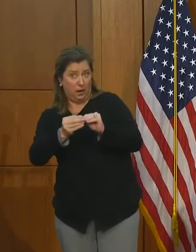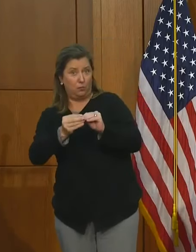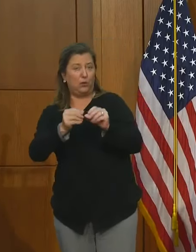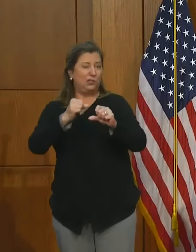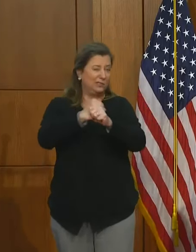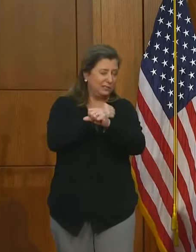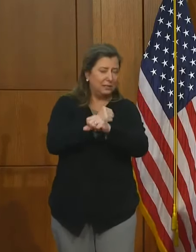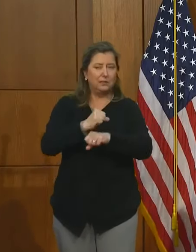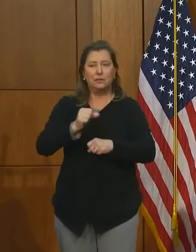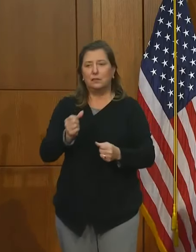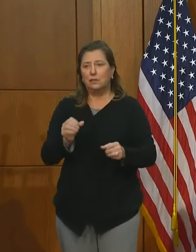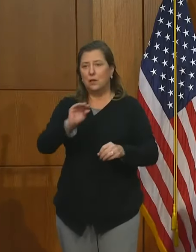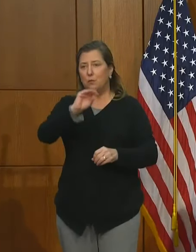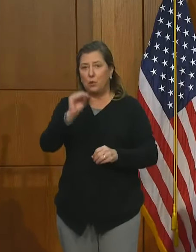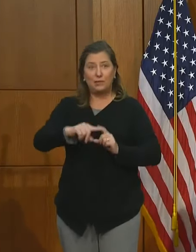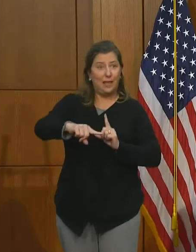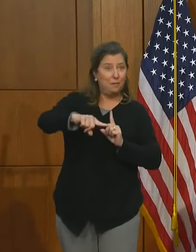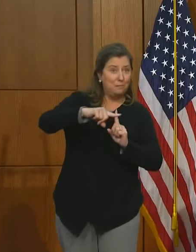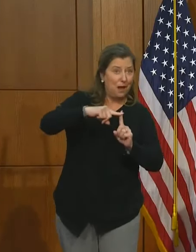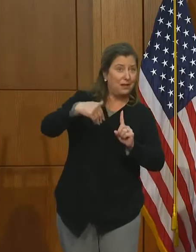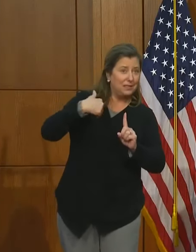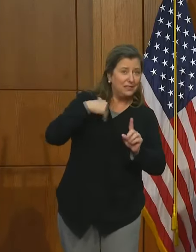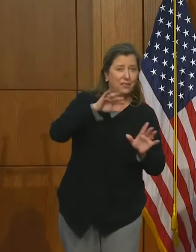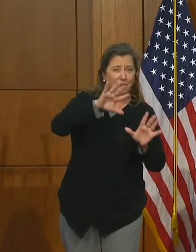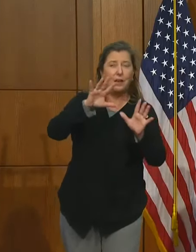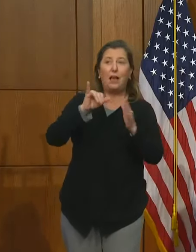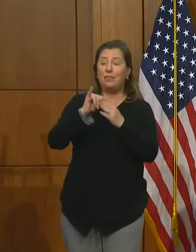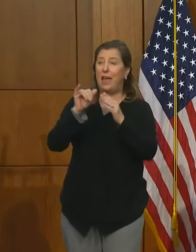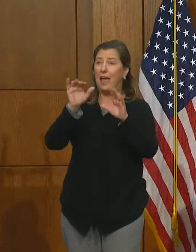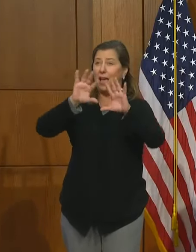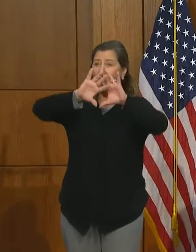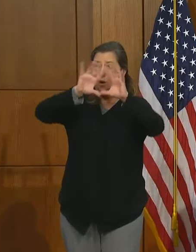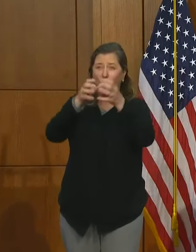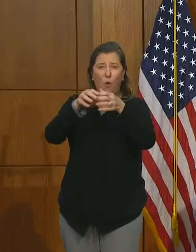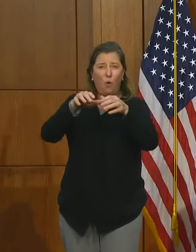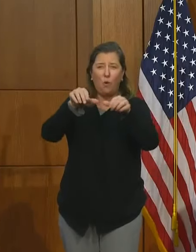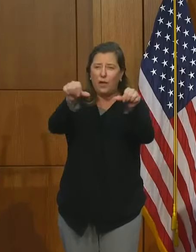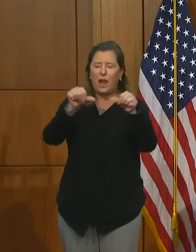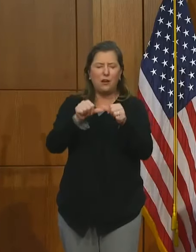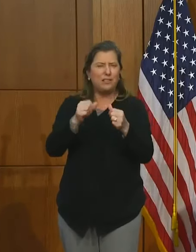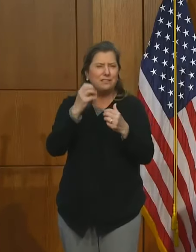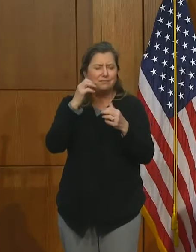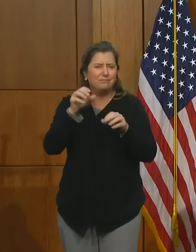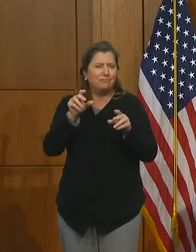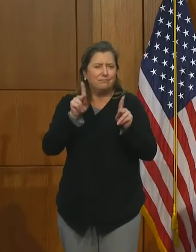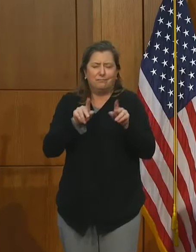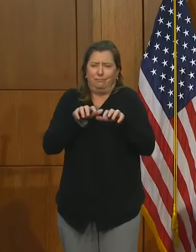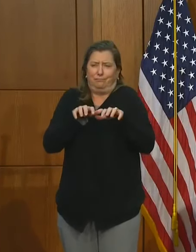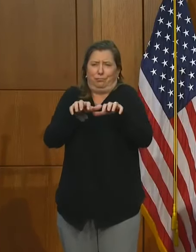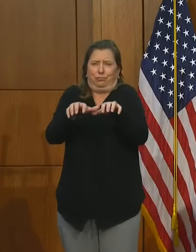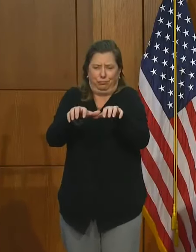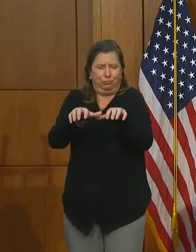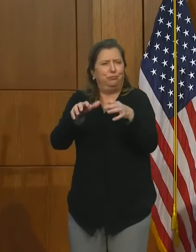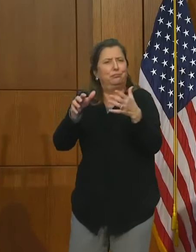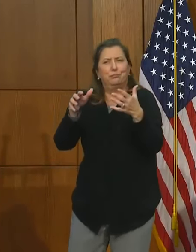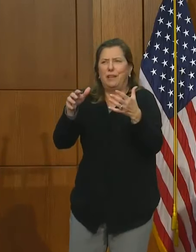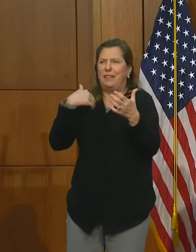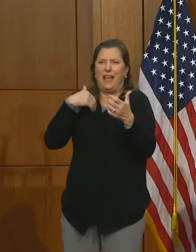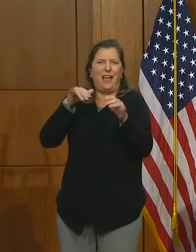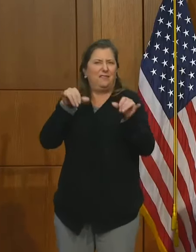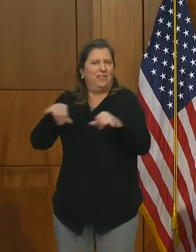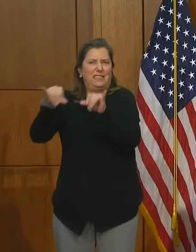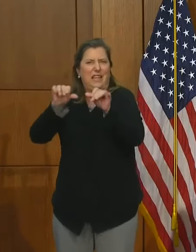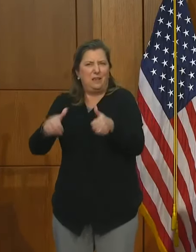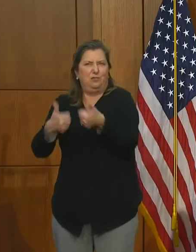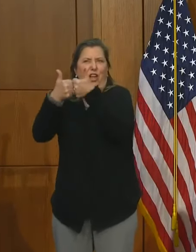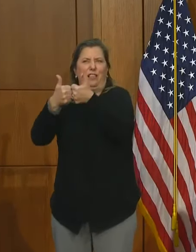the percent positives, that whole area is so dense, and they're all kind of sharing the same challenges.